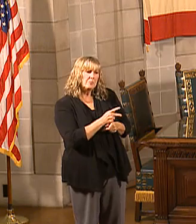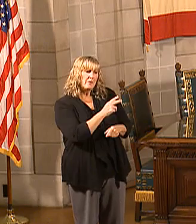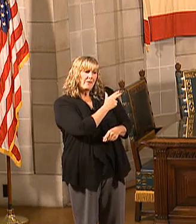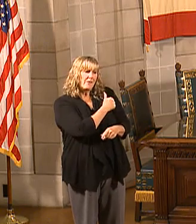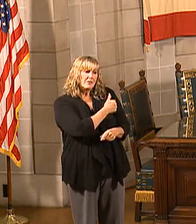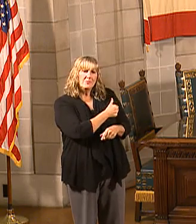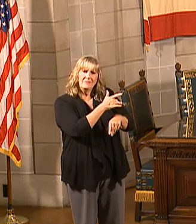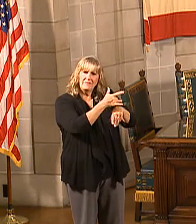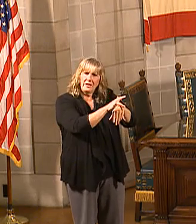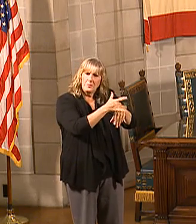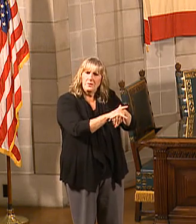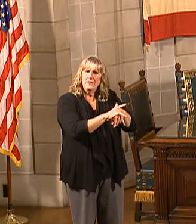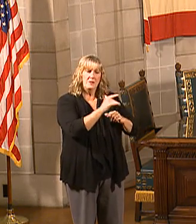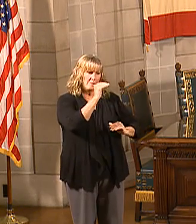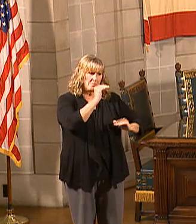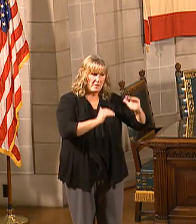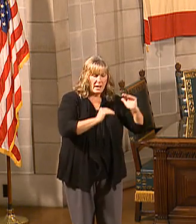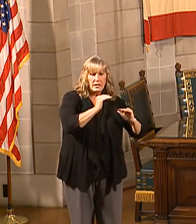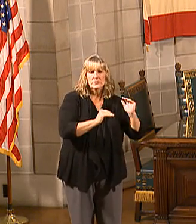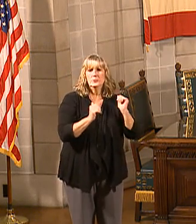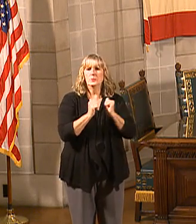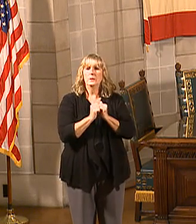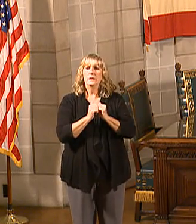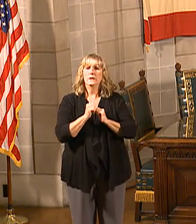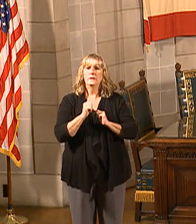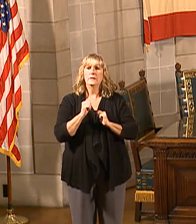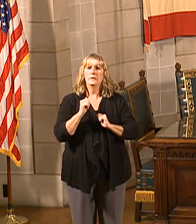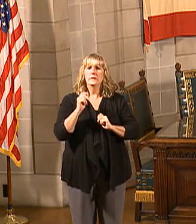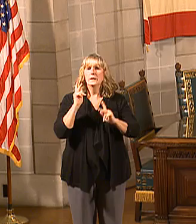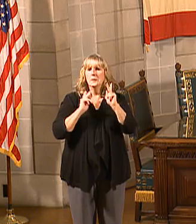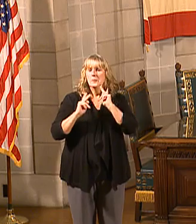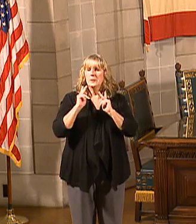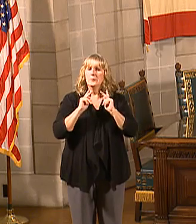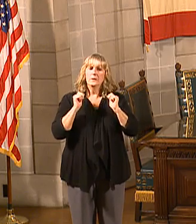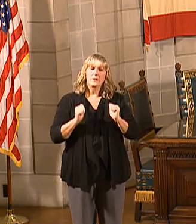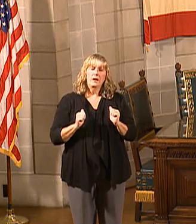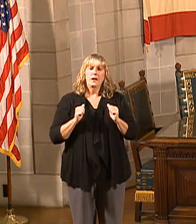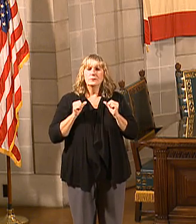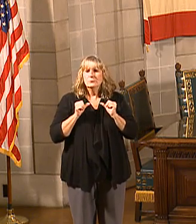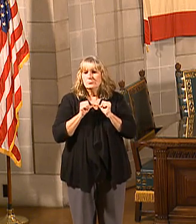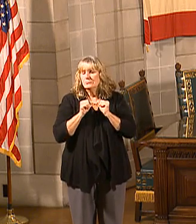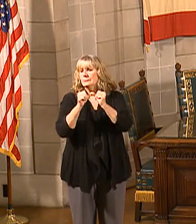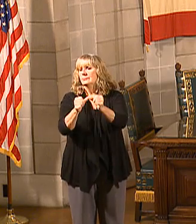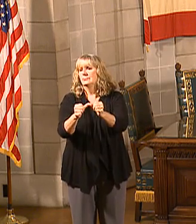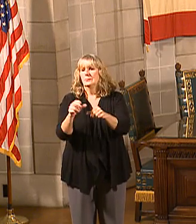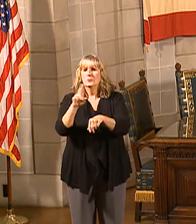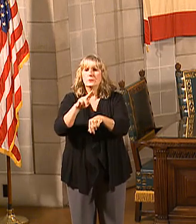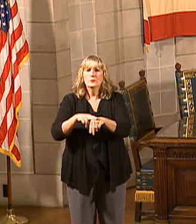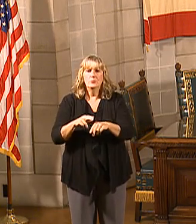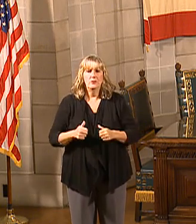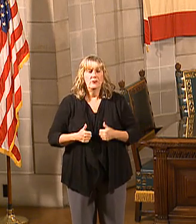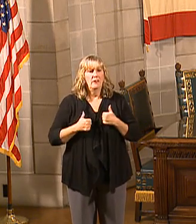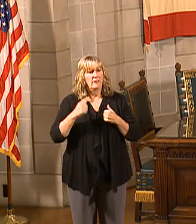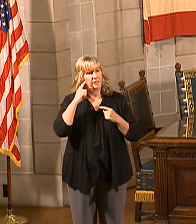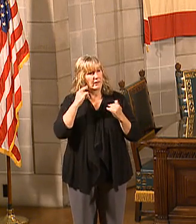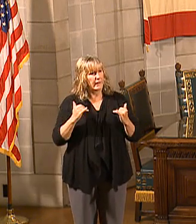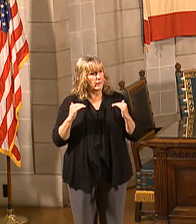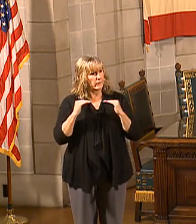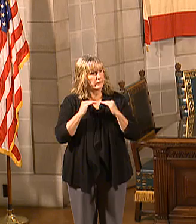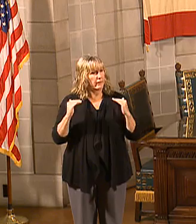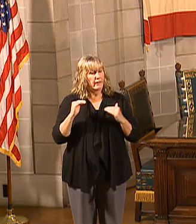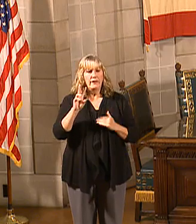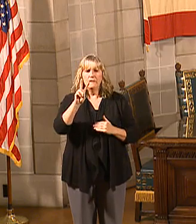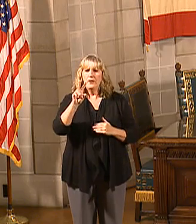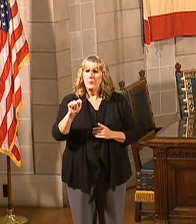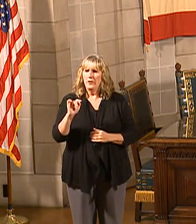to balance that out with letting people live back to a more normal life, we've seen that we're tied, I think, with Vermont to be the third